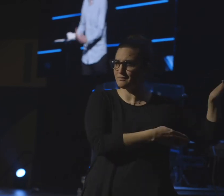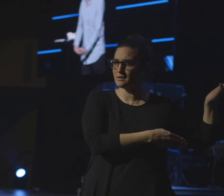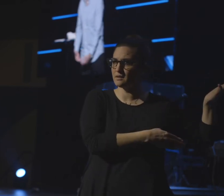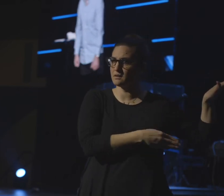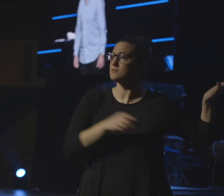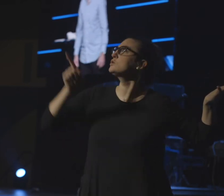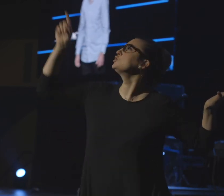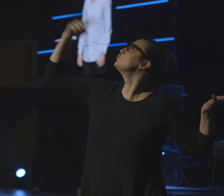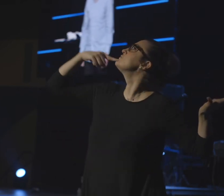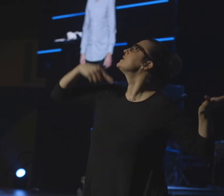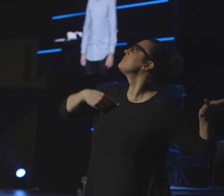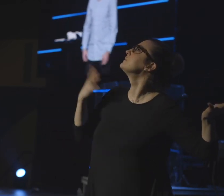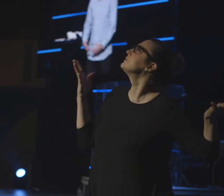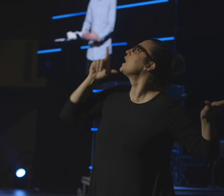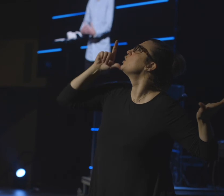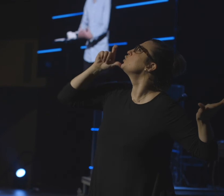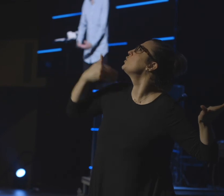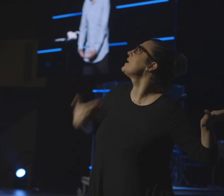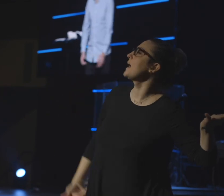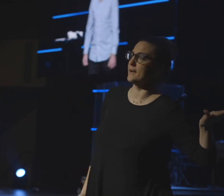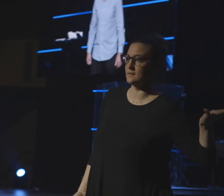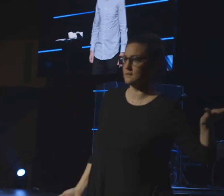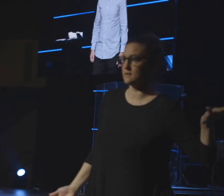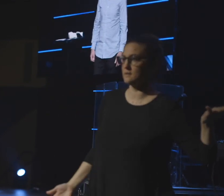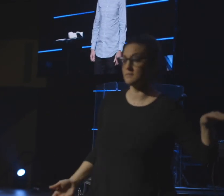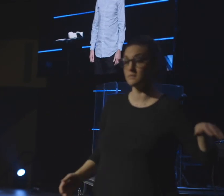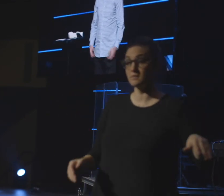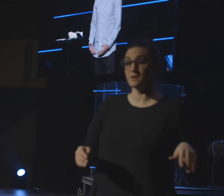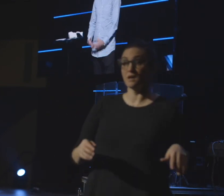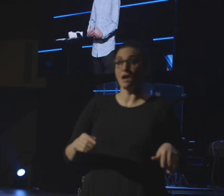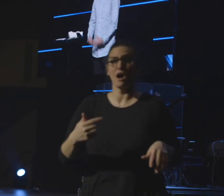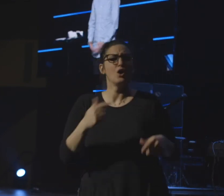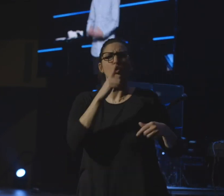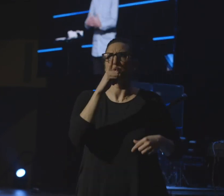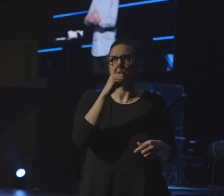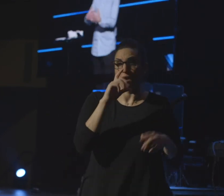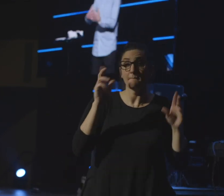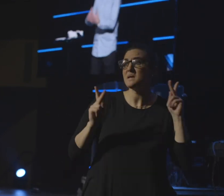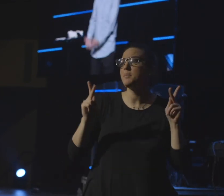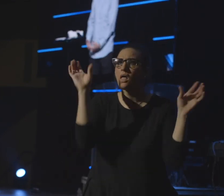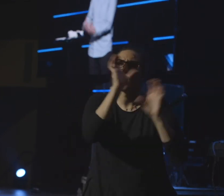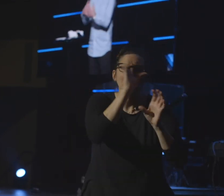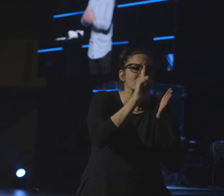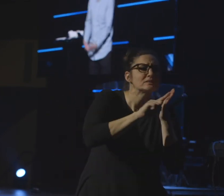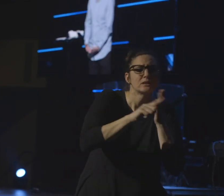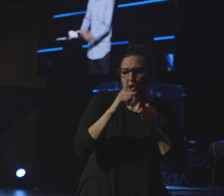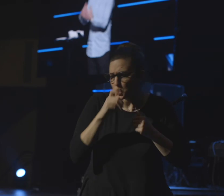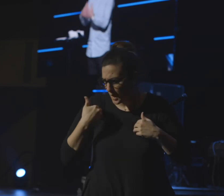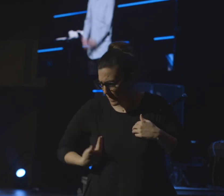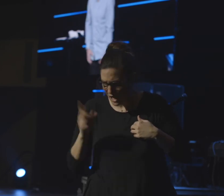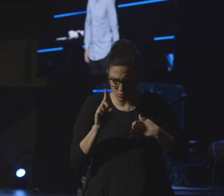getting your report card from the world, from the news, You know, politics, the world's going to hell. Oh my